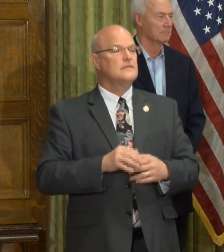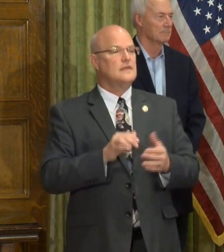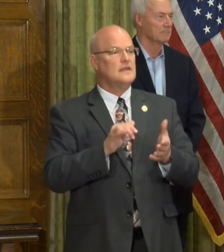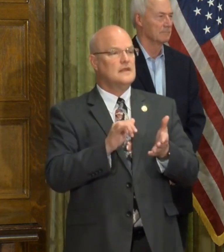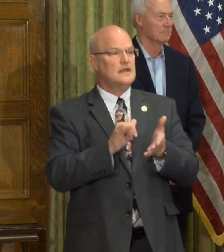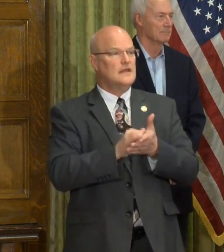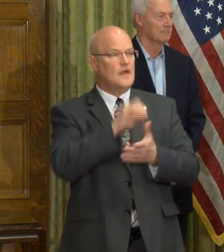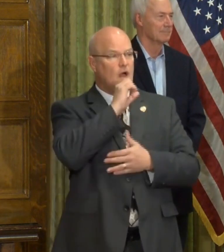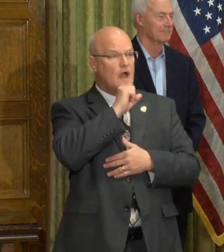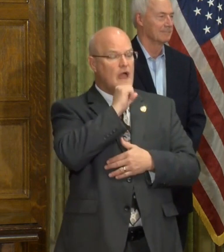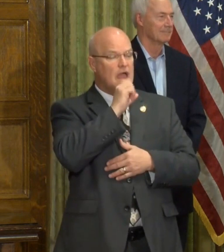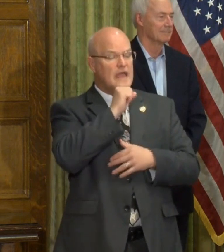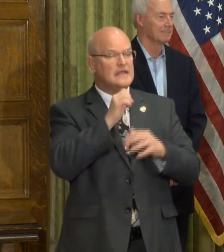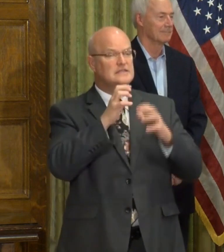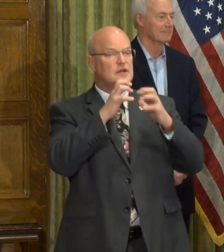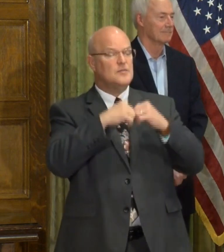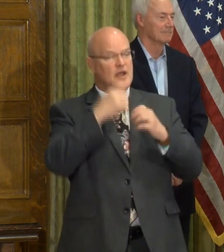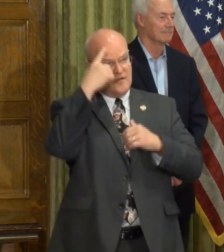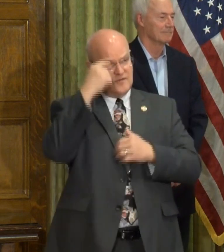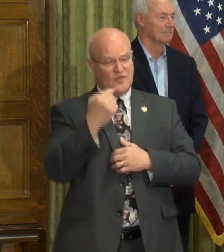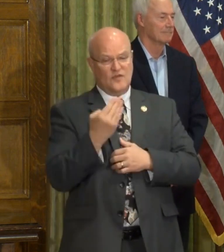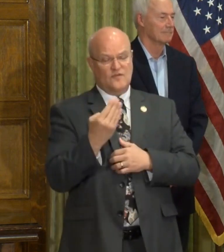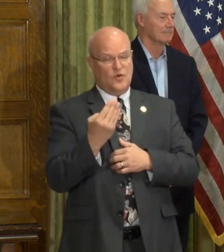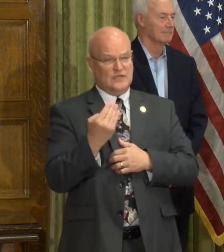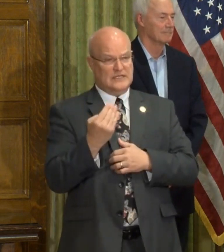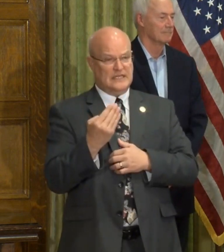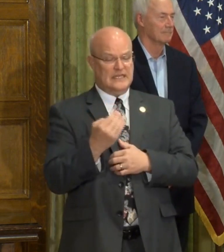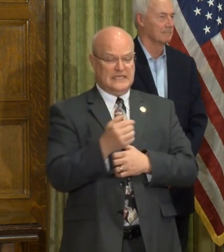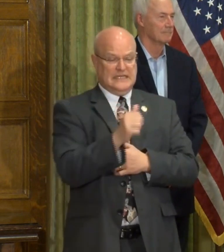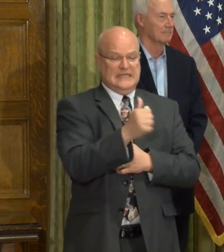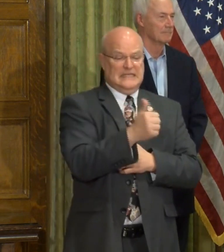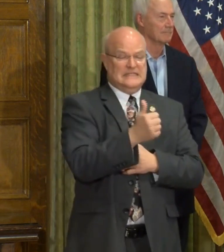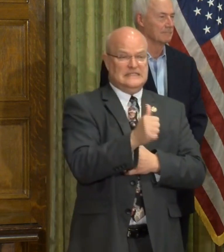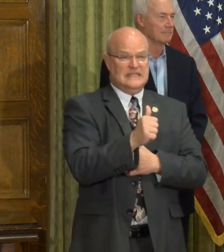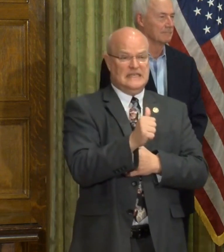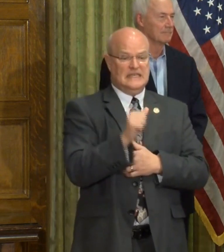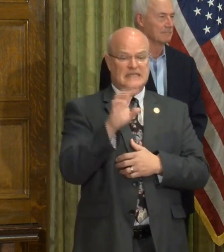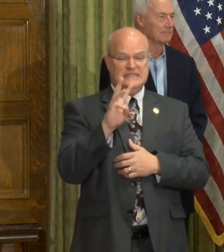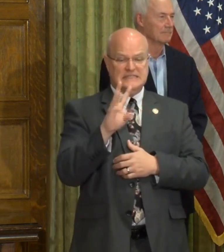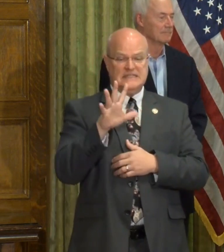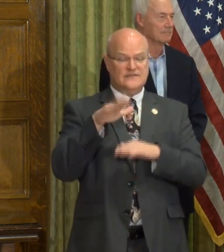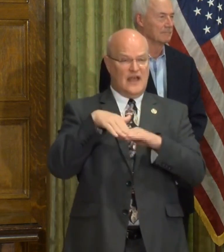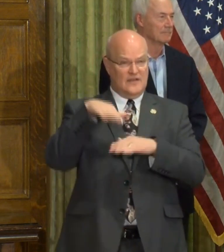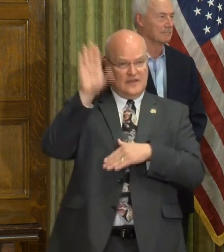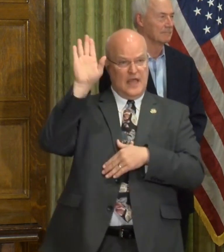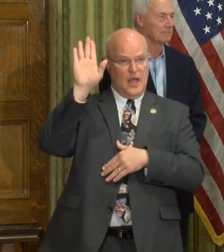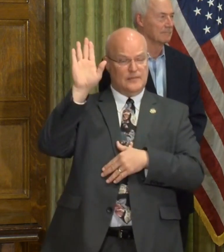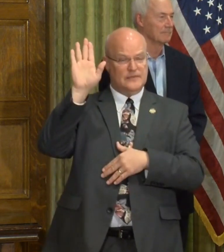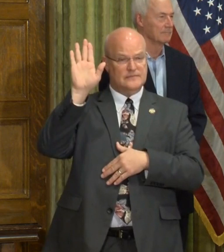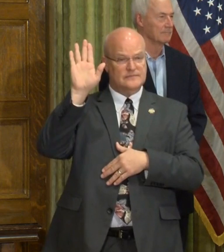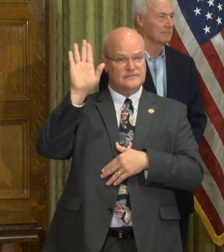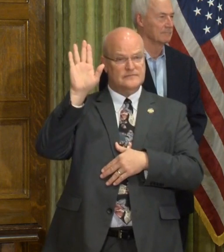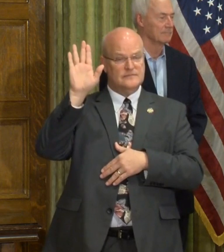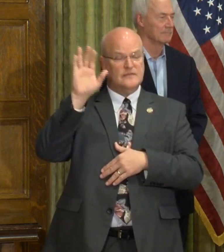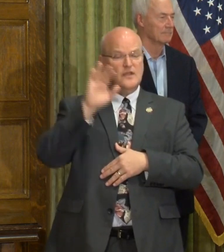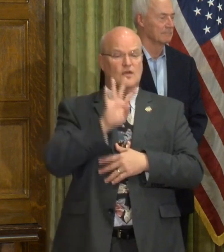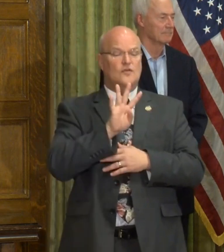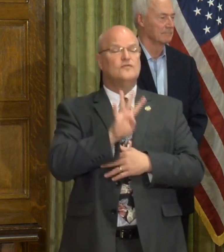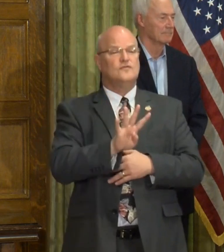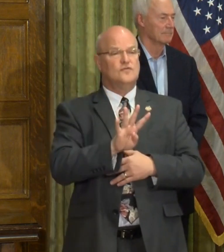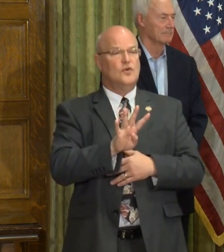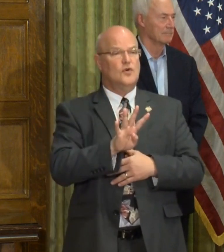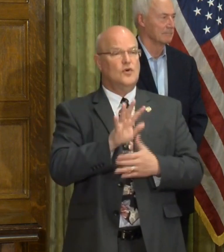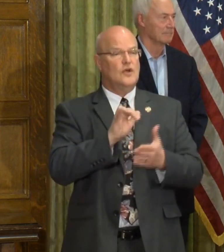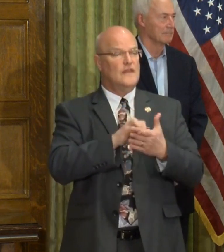In terms of the age breakdown overall for those 14, 10 have been 65 years of age or older,